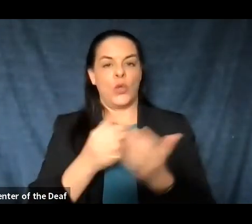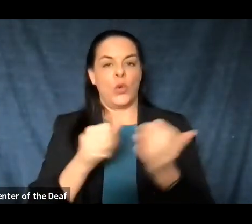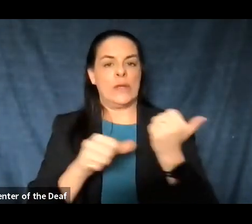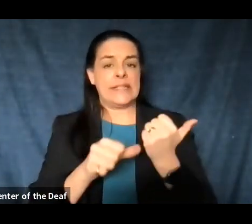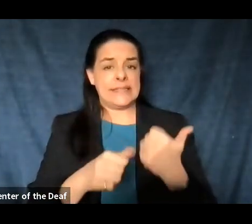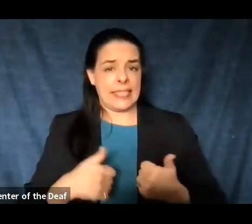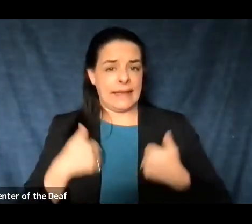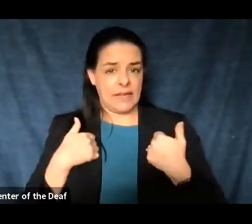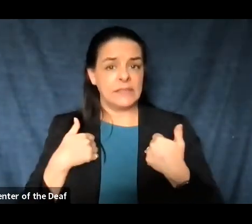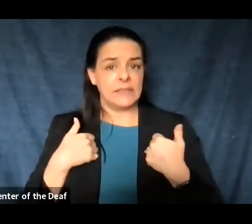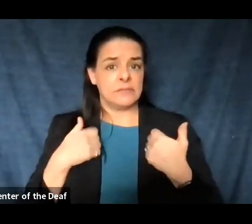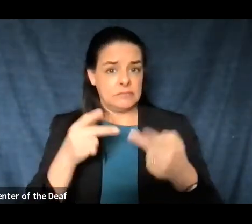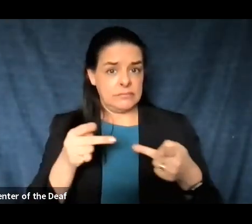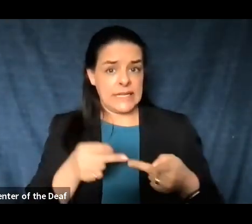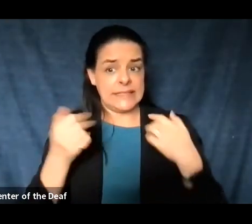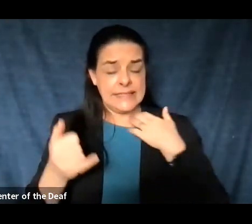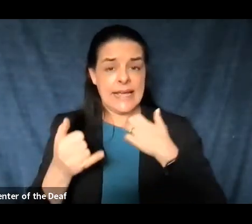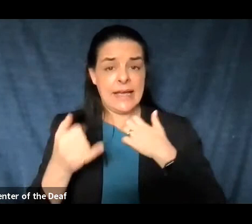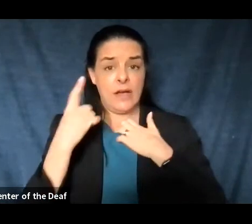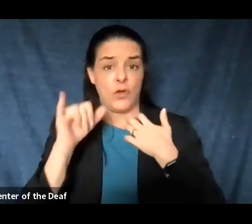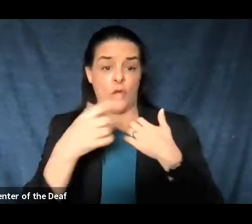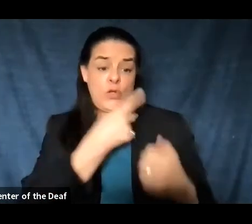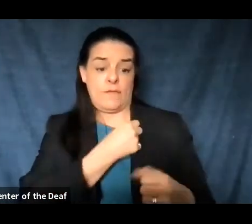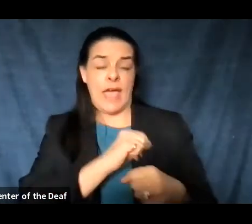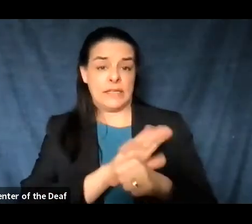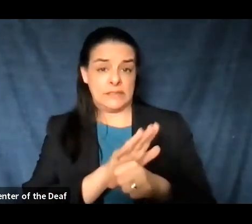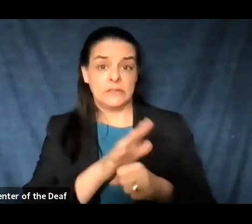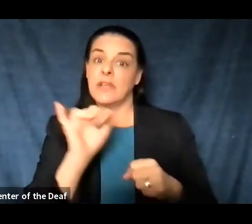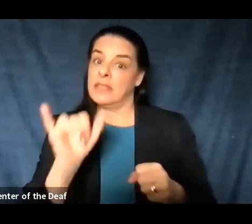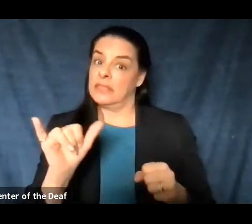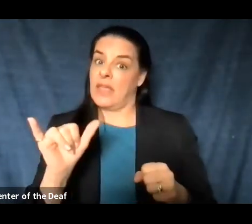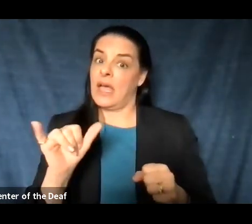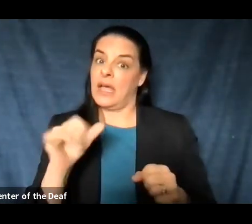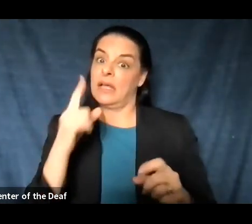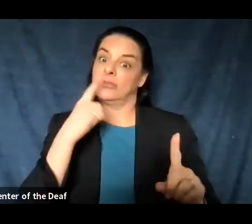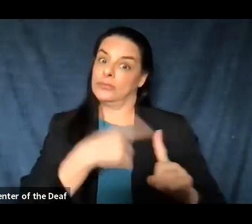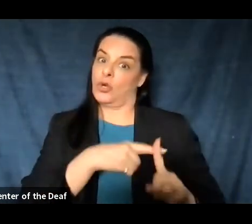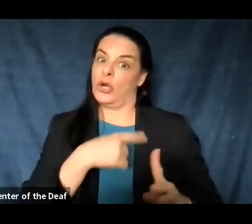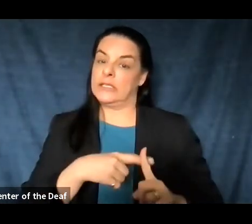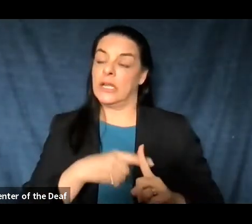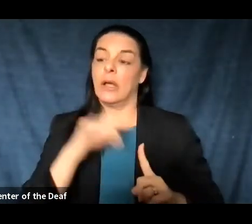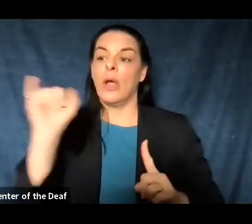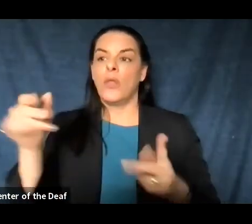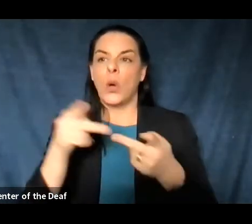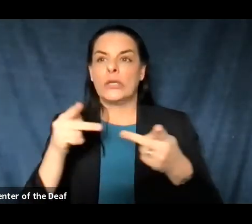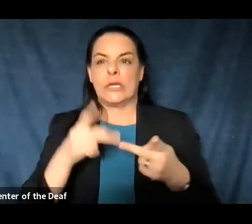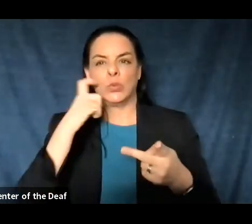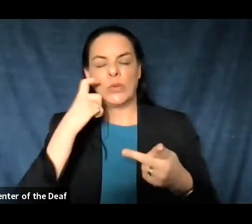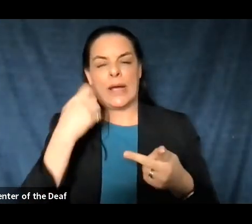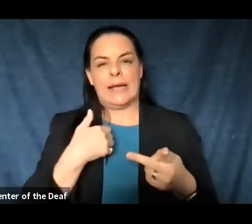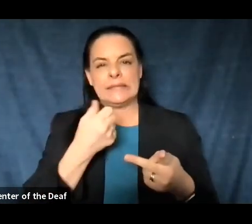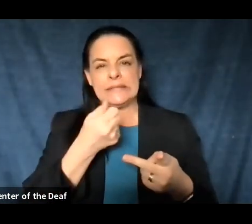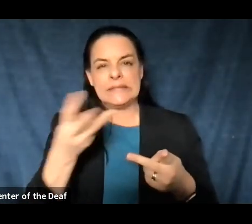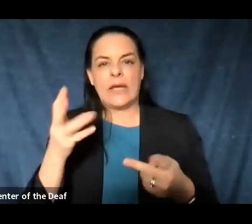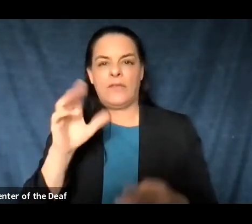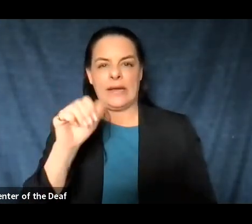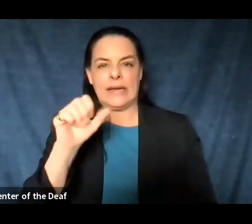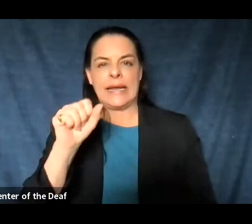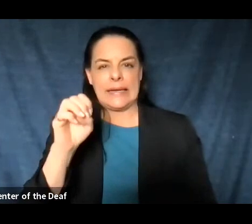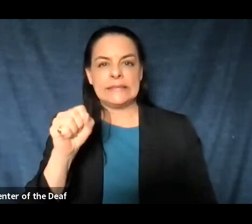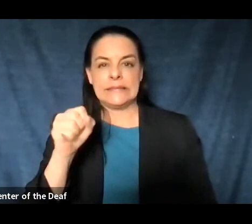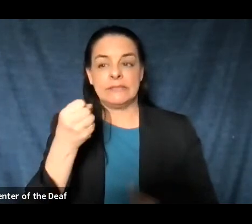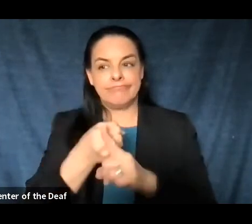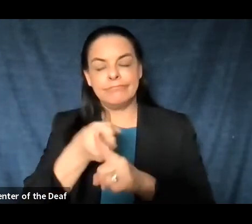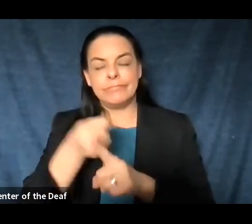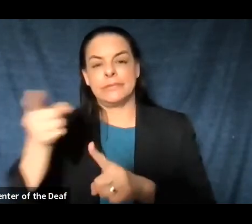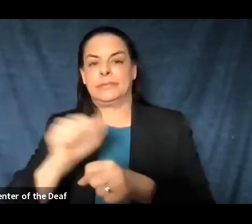facilities to get those vaccinated. So that's encouraging. Those facilities recently have had, several cases, and we're encouraged to get their